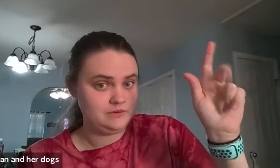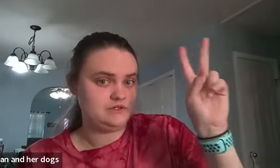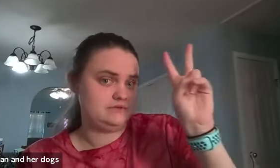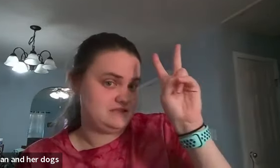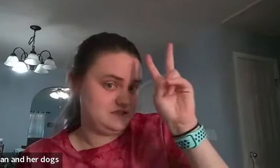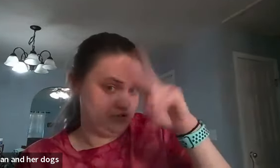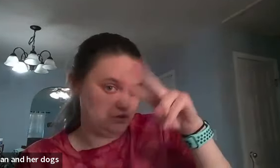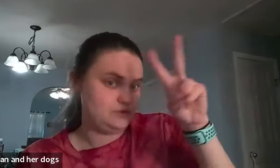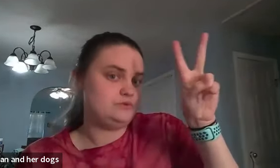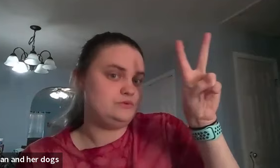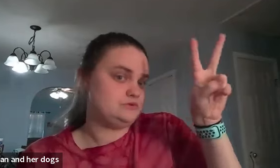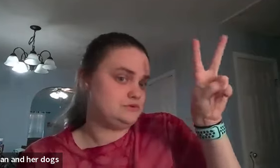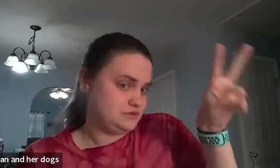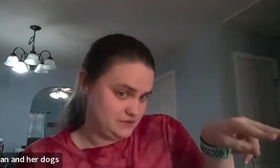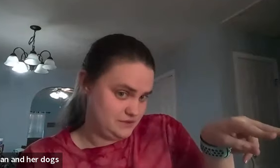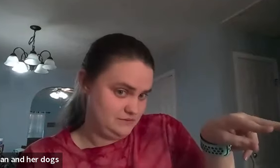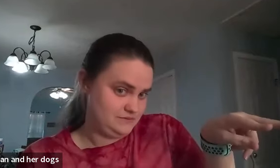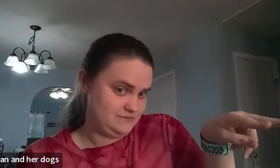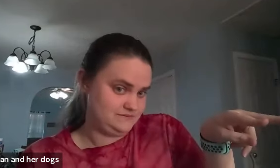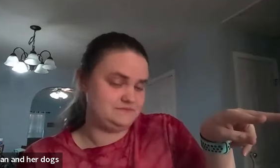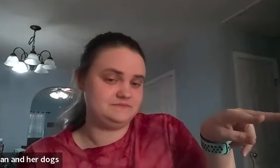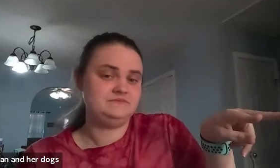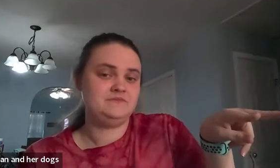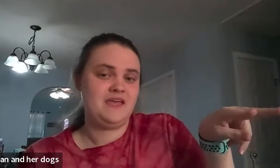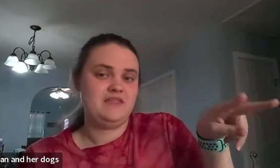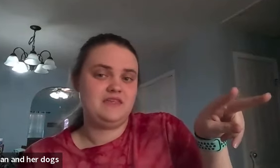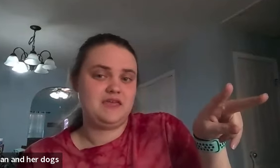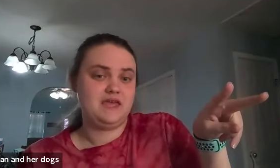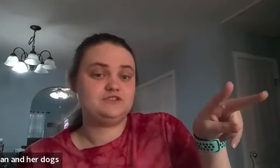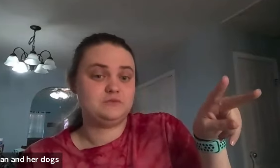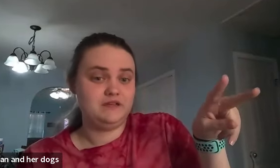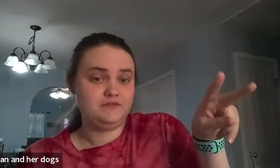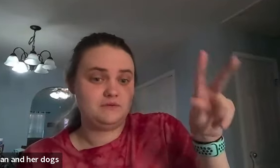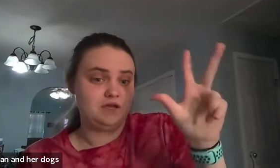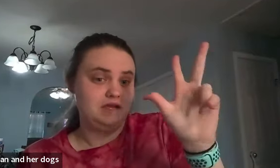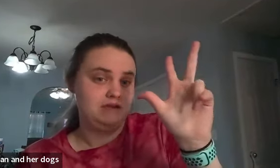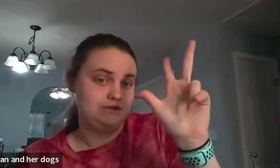So that's the 2, 2. Mm-hmm. Then 23,